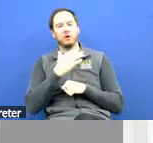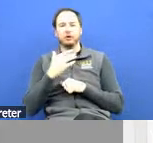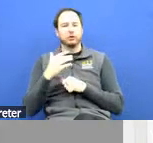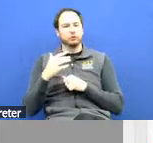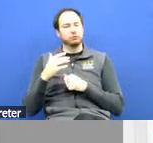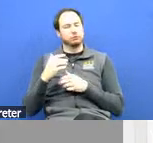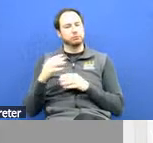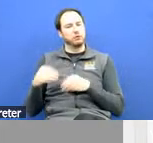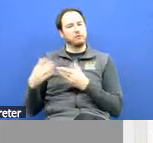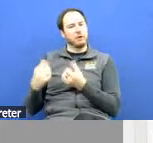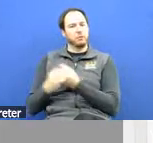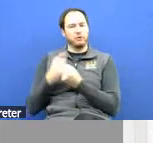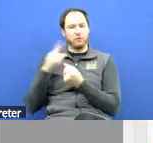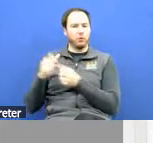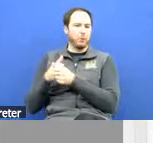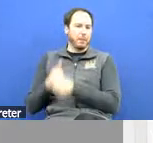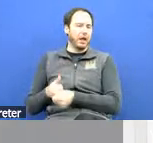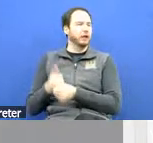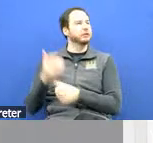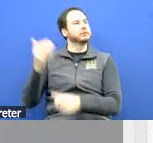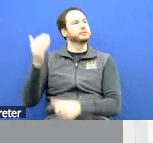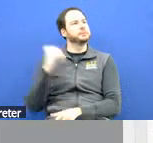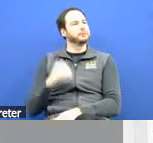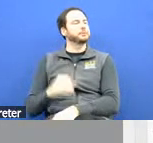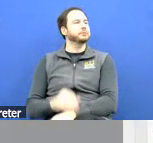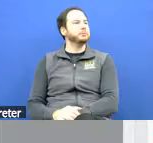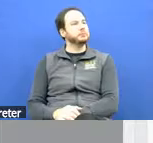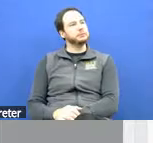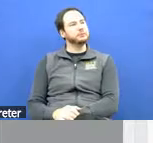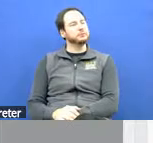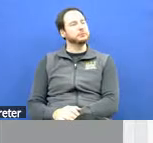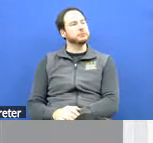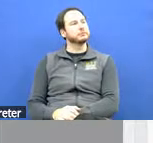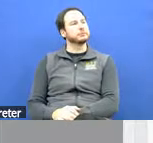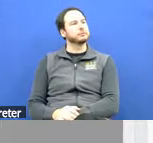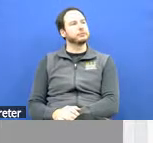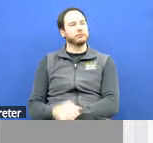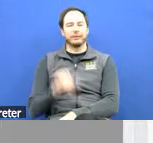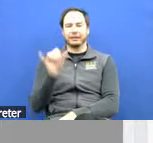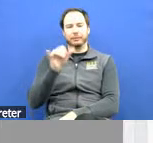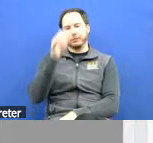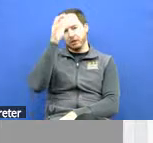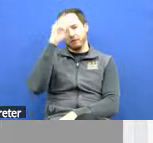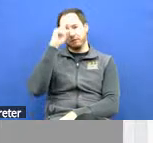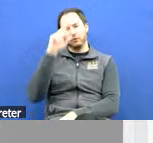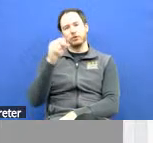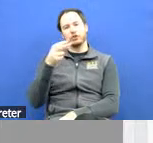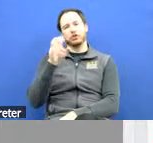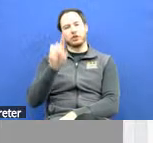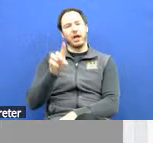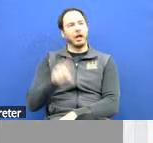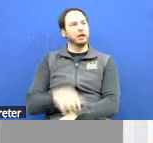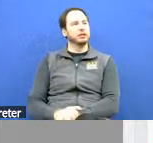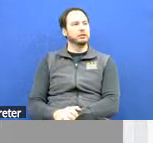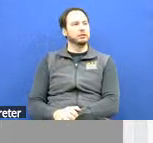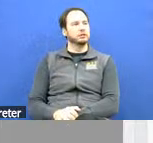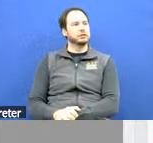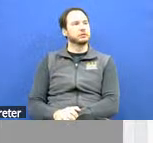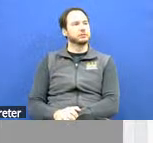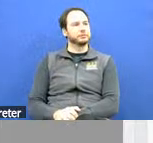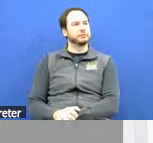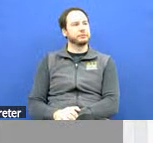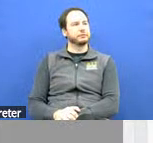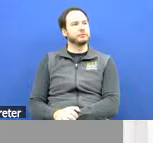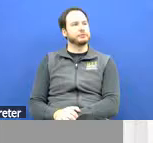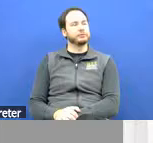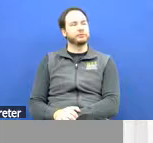to be compliant. Okay, go ahead and scroll. And then same thing with the sheds. You know, we're looking at, you know, so